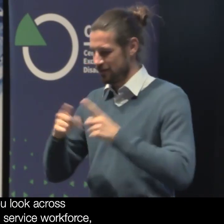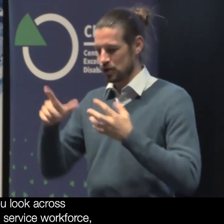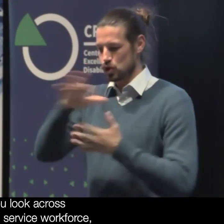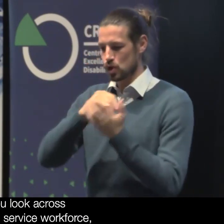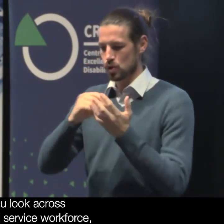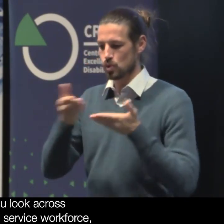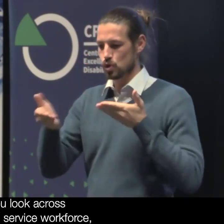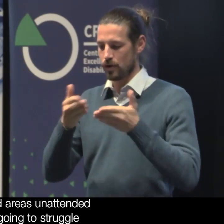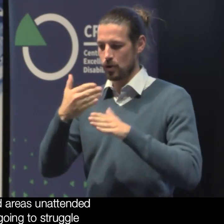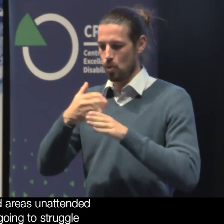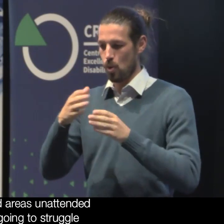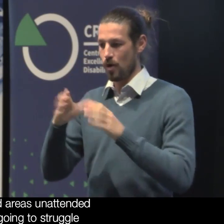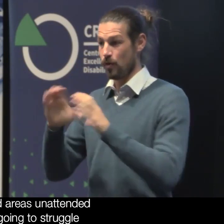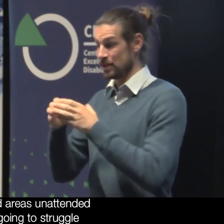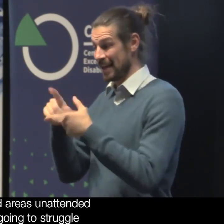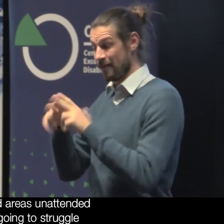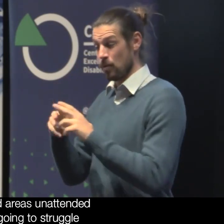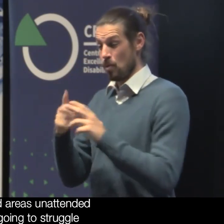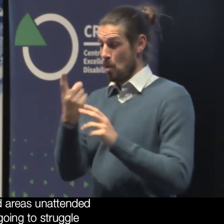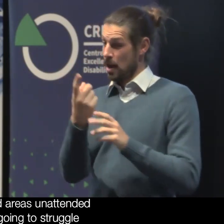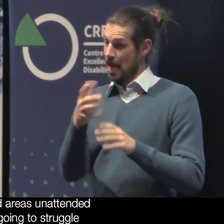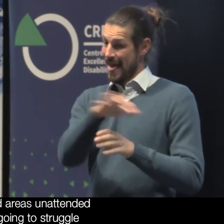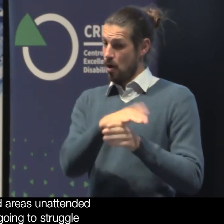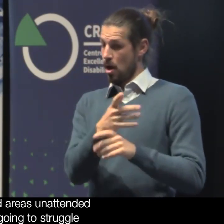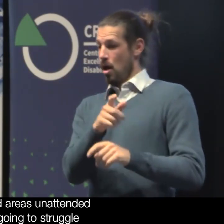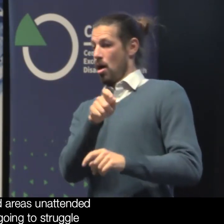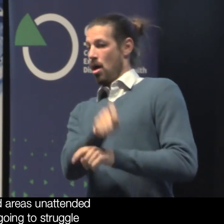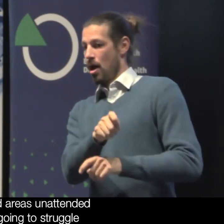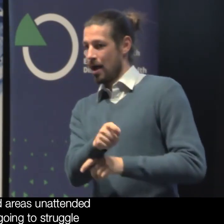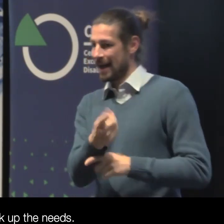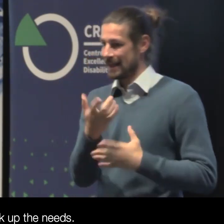workforce, if one area is left unattended to, it's